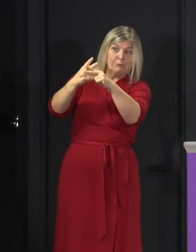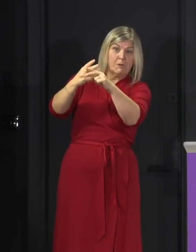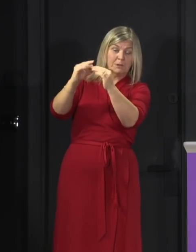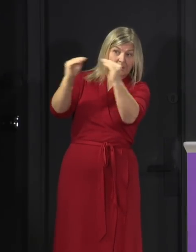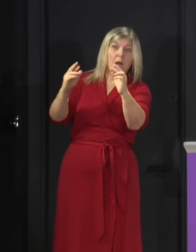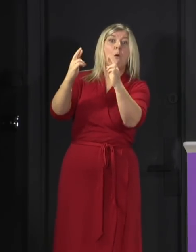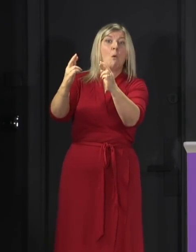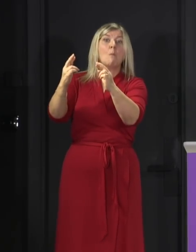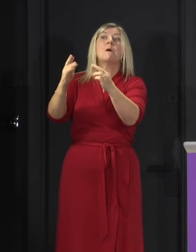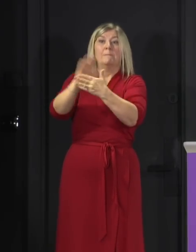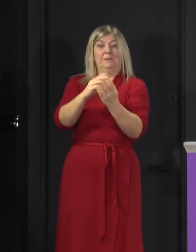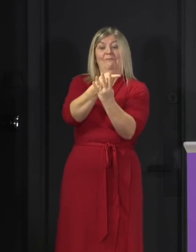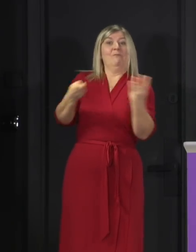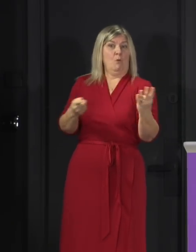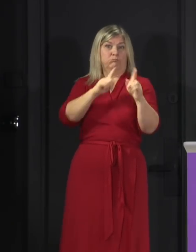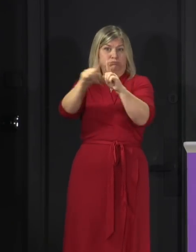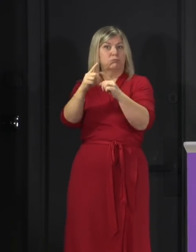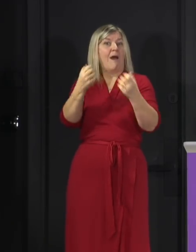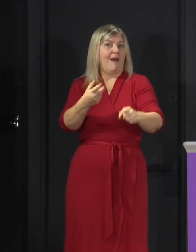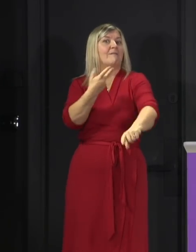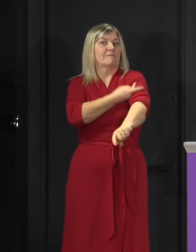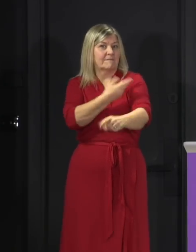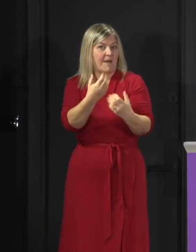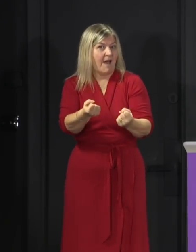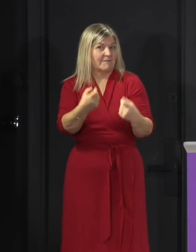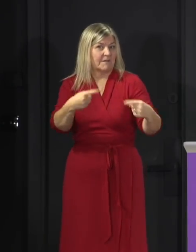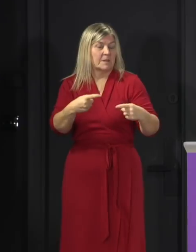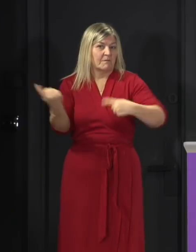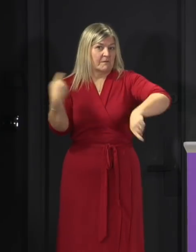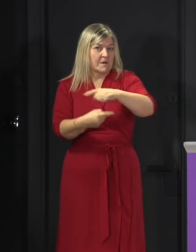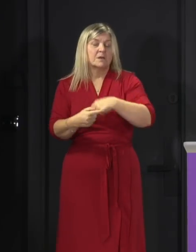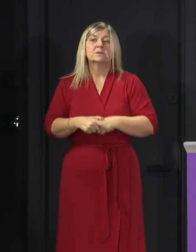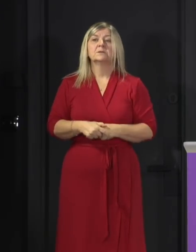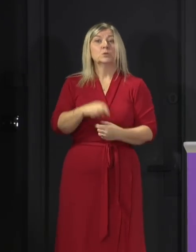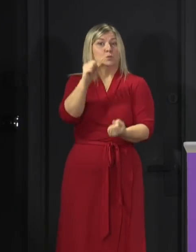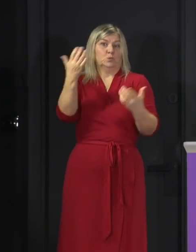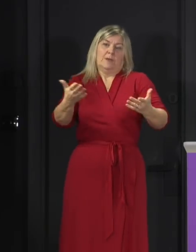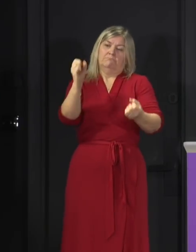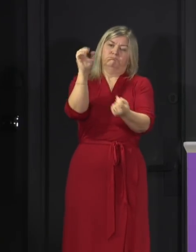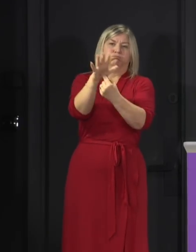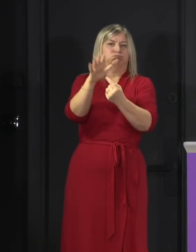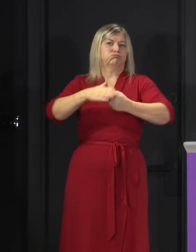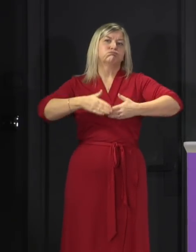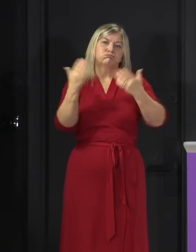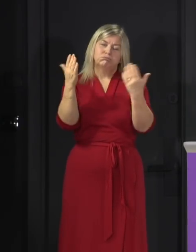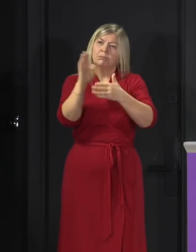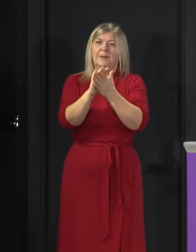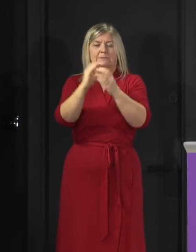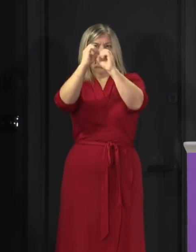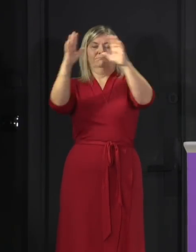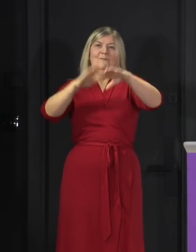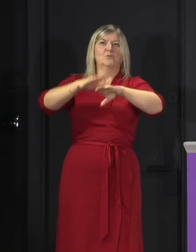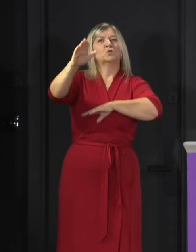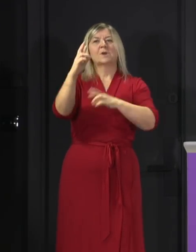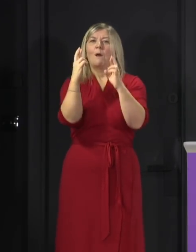however, and this is the second point I need to stress, although today is an important day and gives us all yet more hope for the future, we